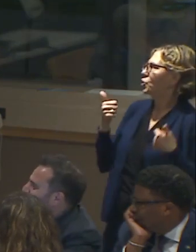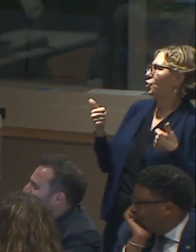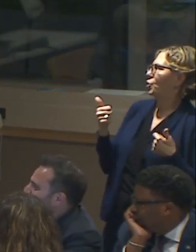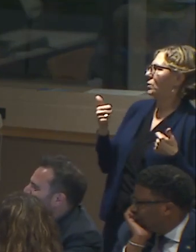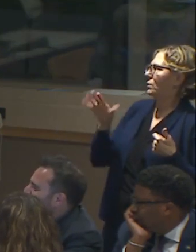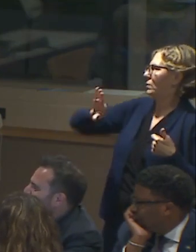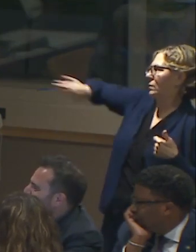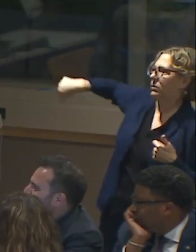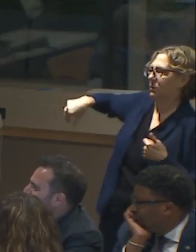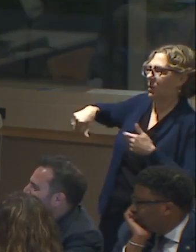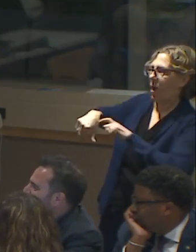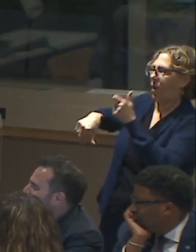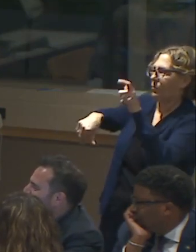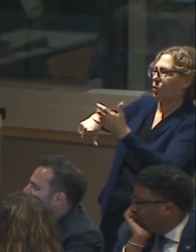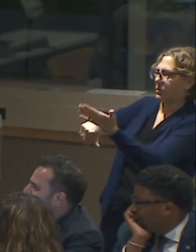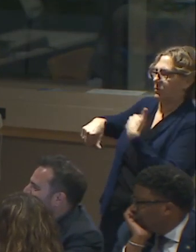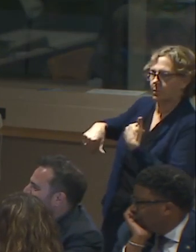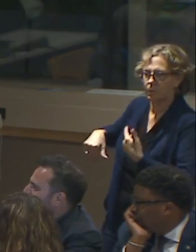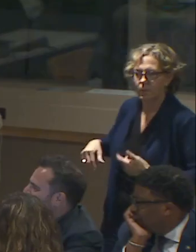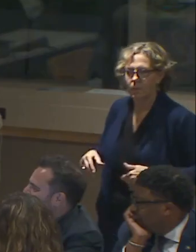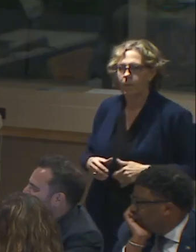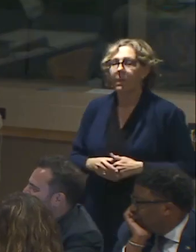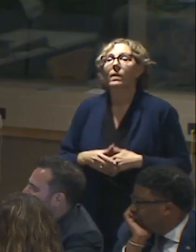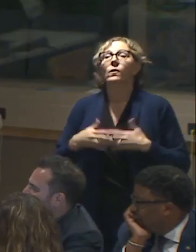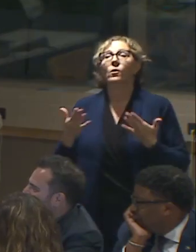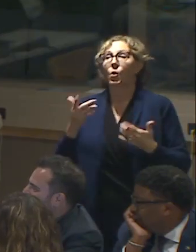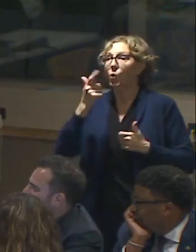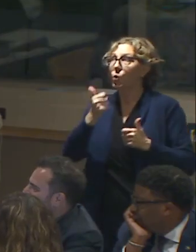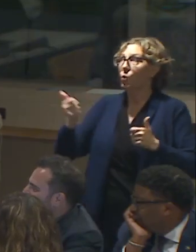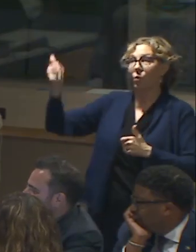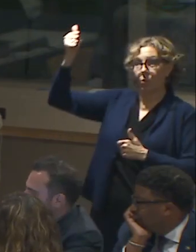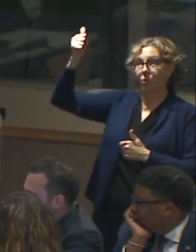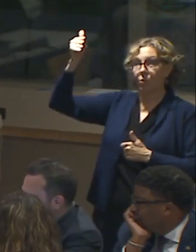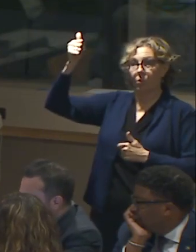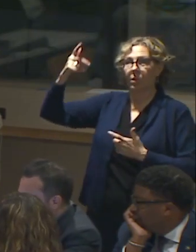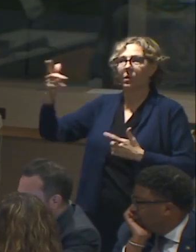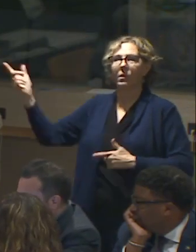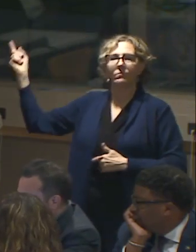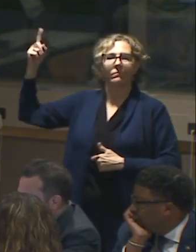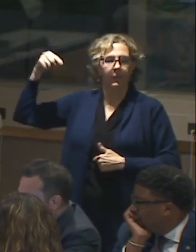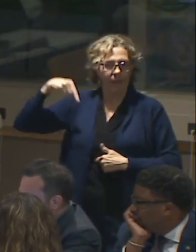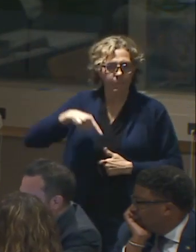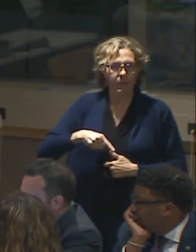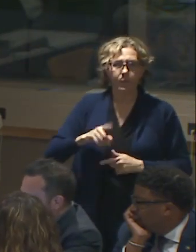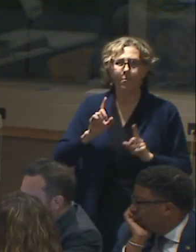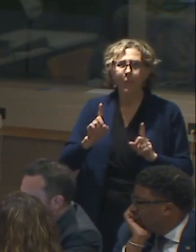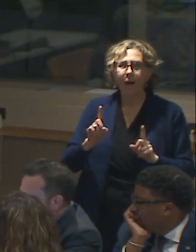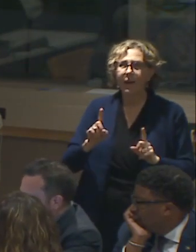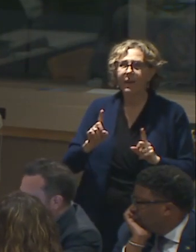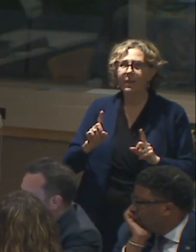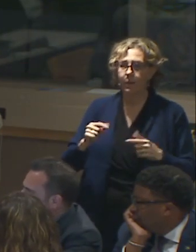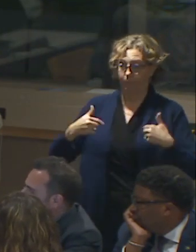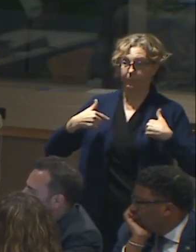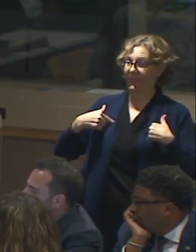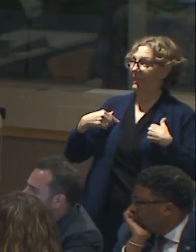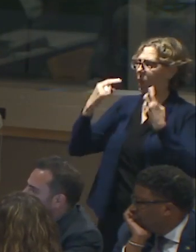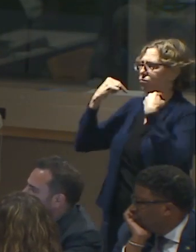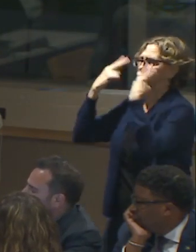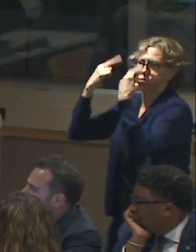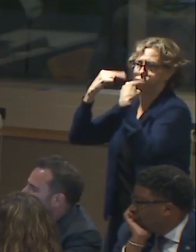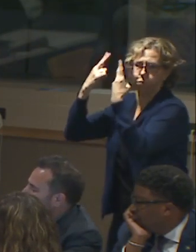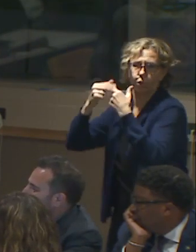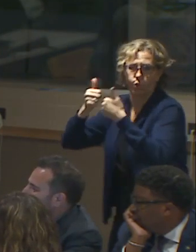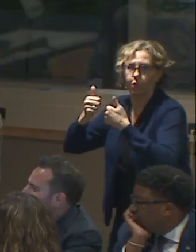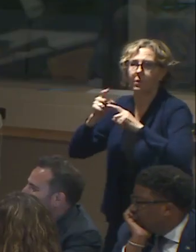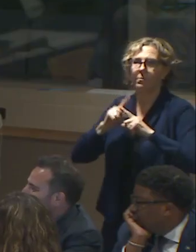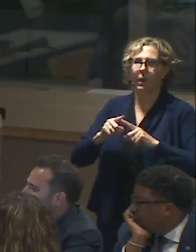you. And then, the person in charge came in. But what if I wasn't an extrovert on steroids? Like, I'm on